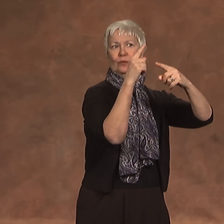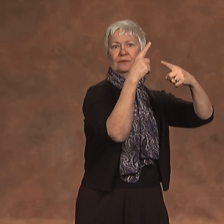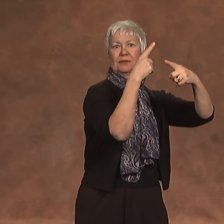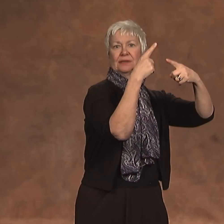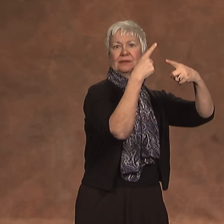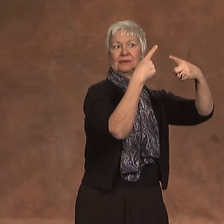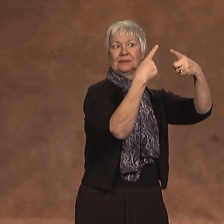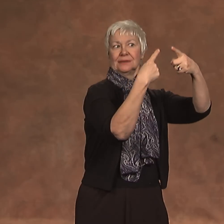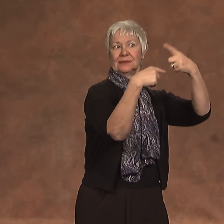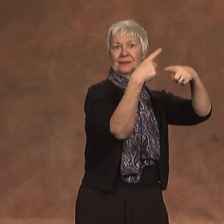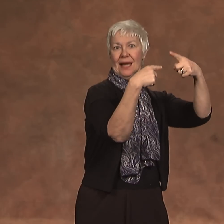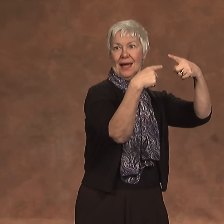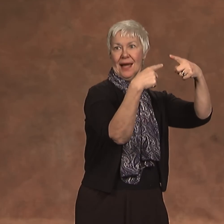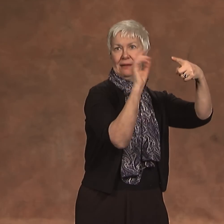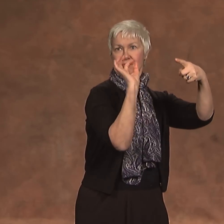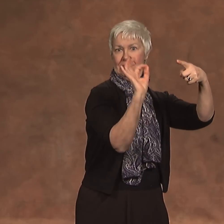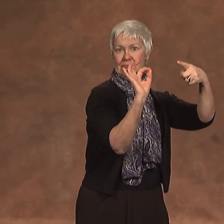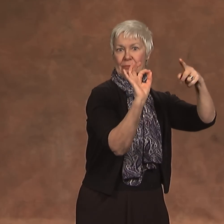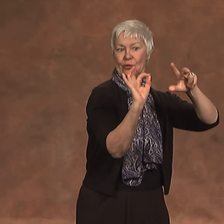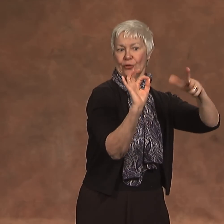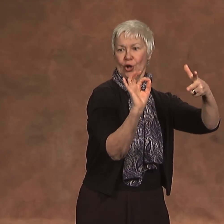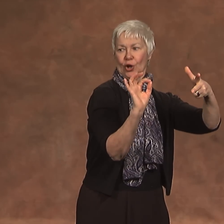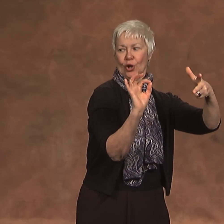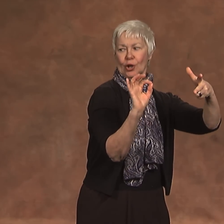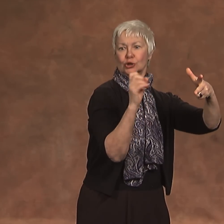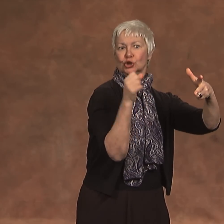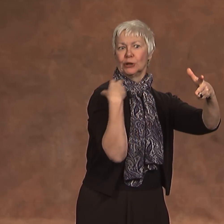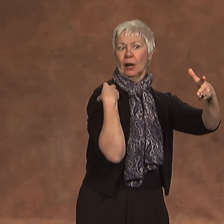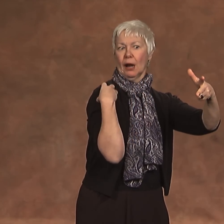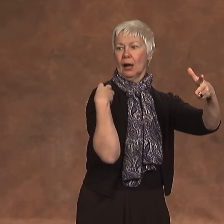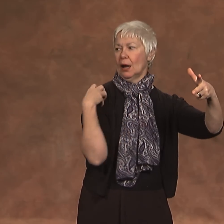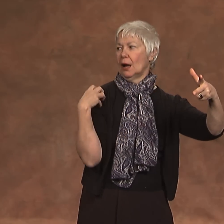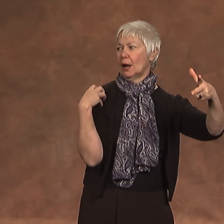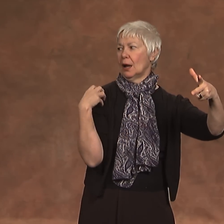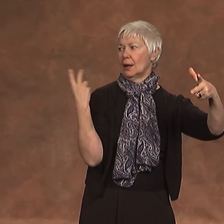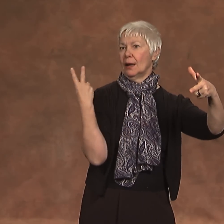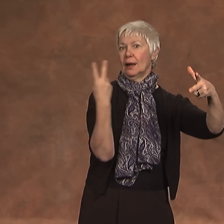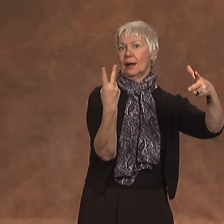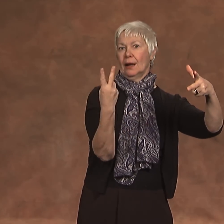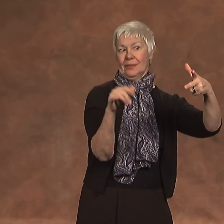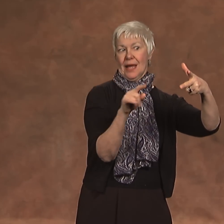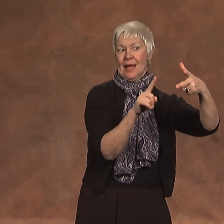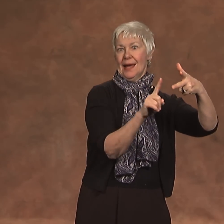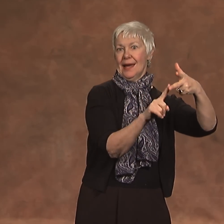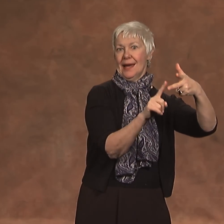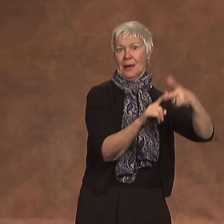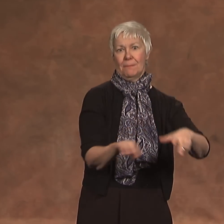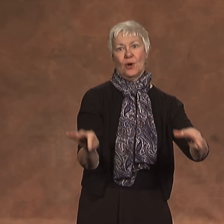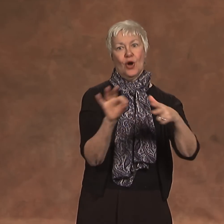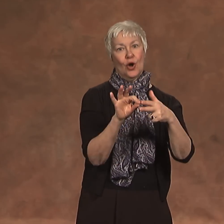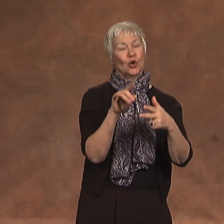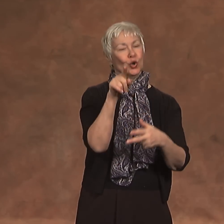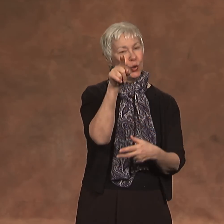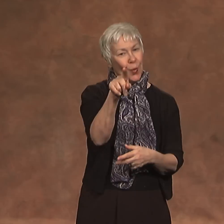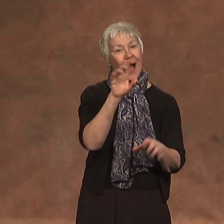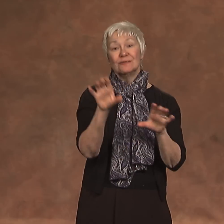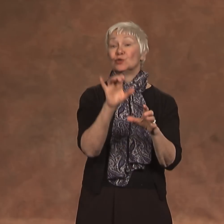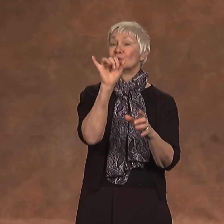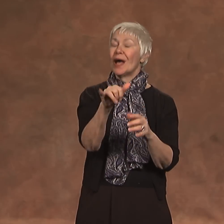ensure that all students have visual access to the information that's written on the board. And that's very important. As instructors,